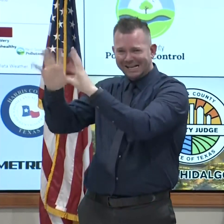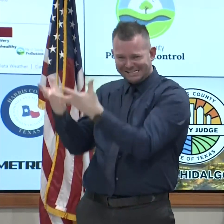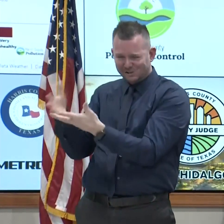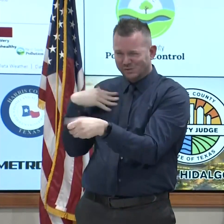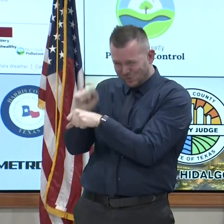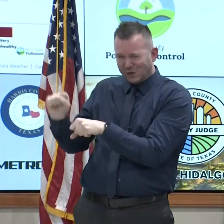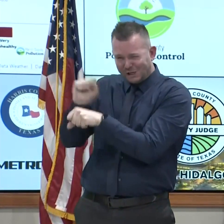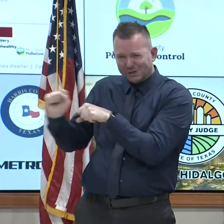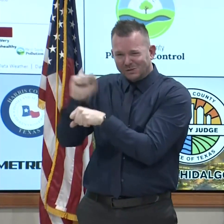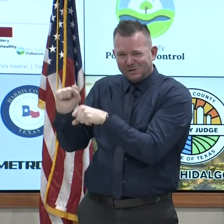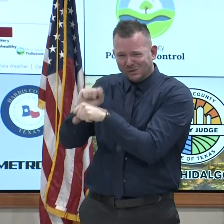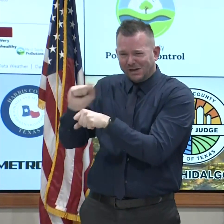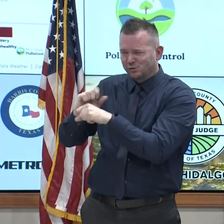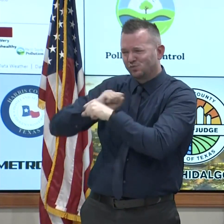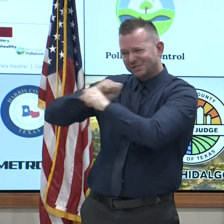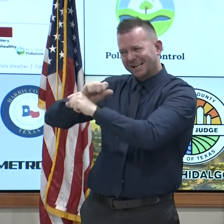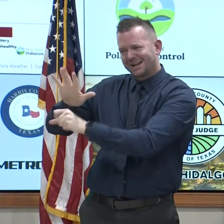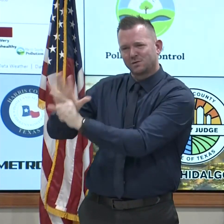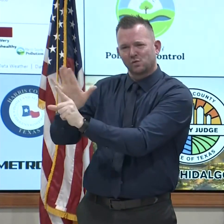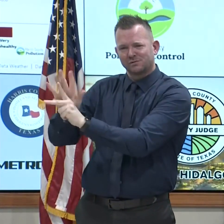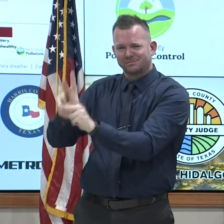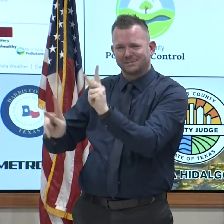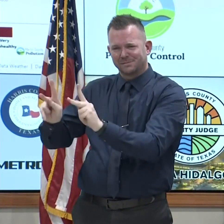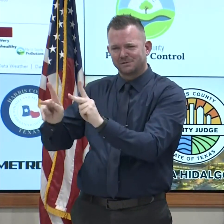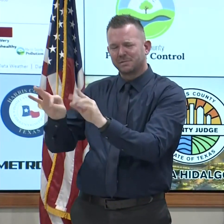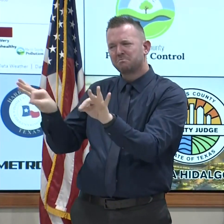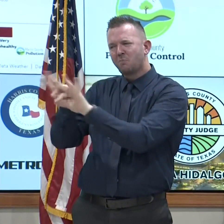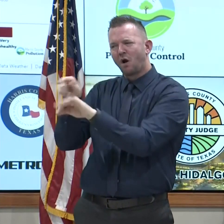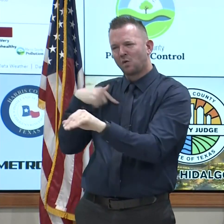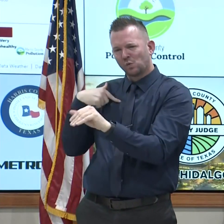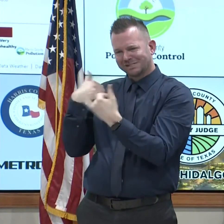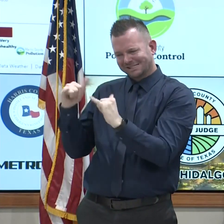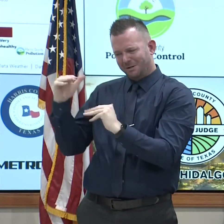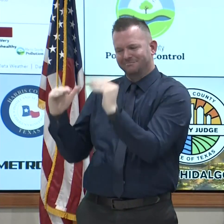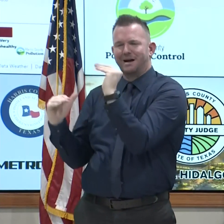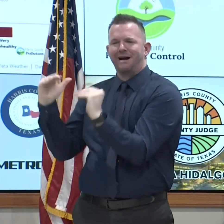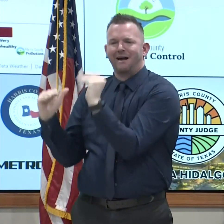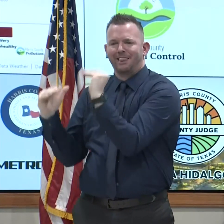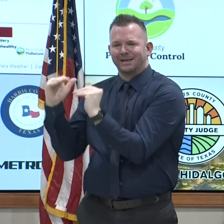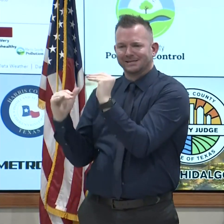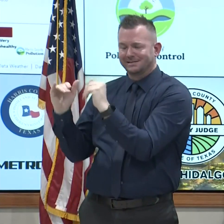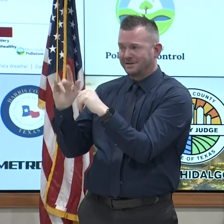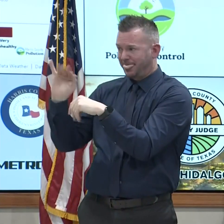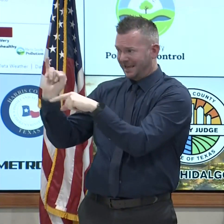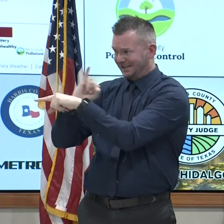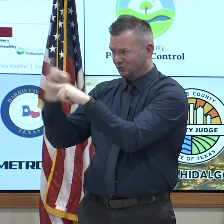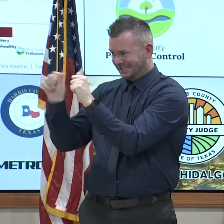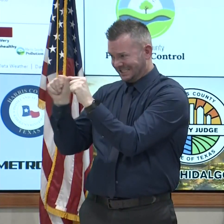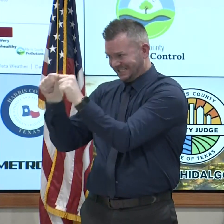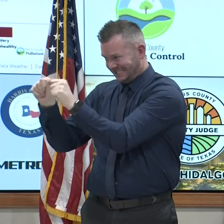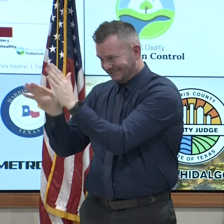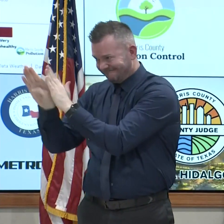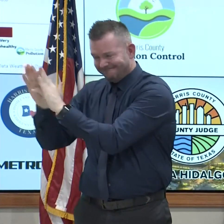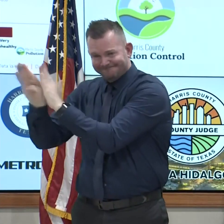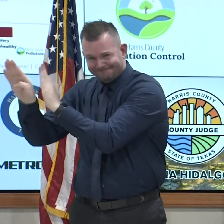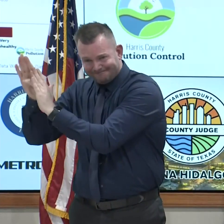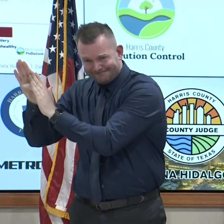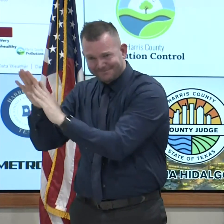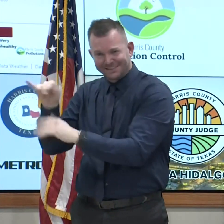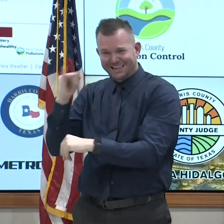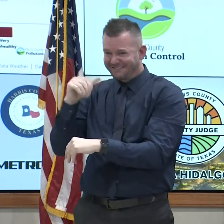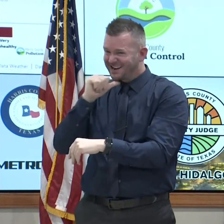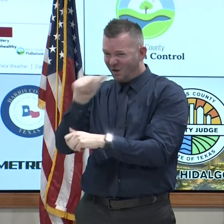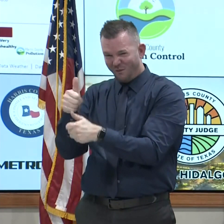to work with industry actors that play by the rules and to hold those that don't play by the rules accountable. And so Harris County is